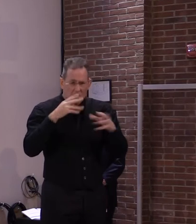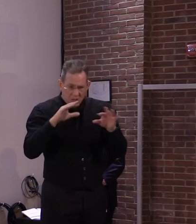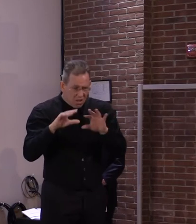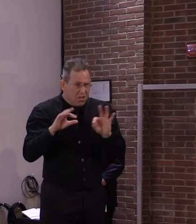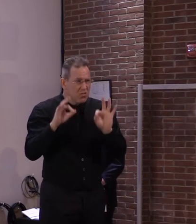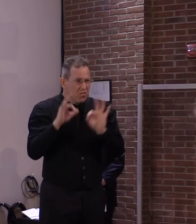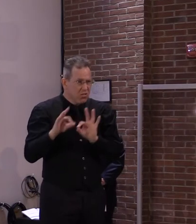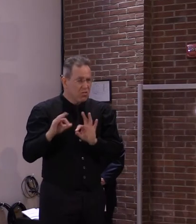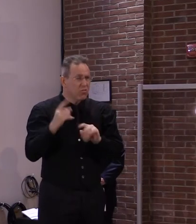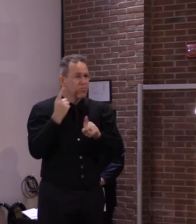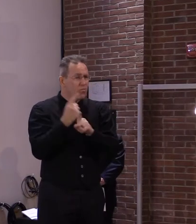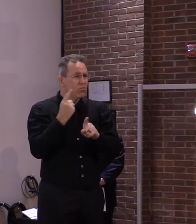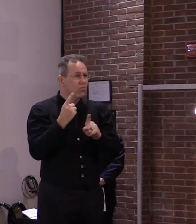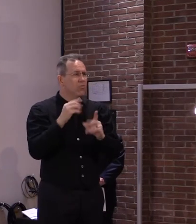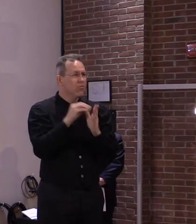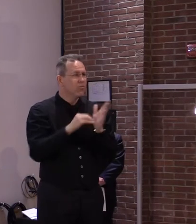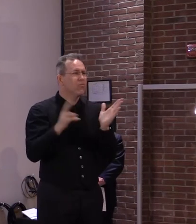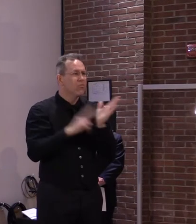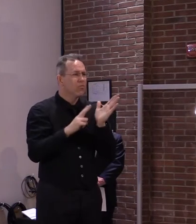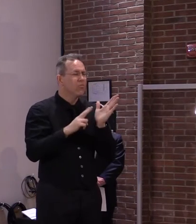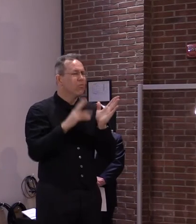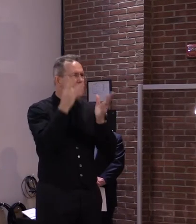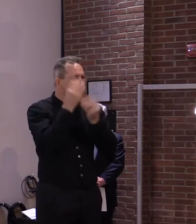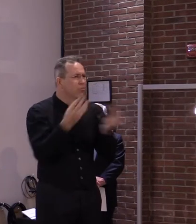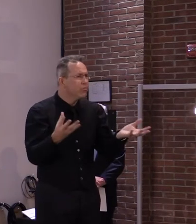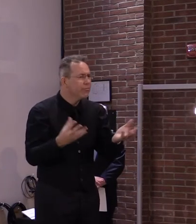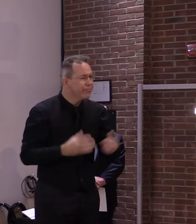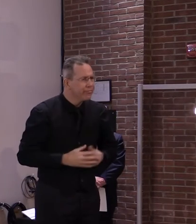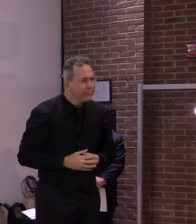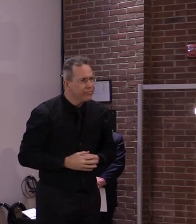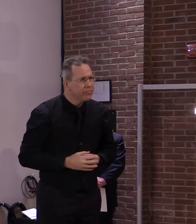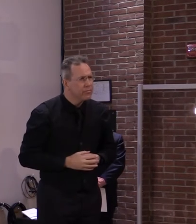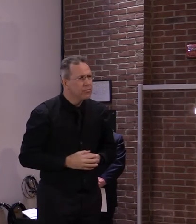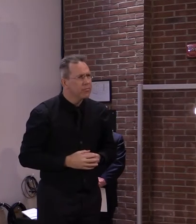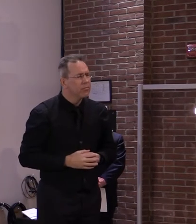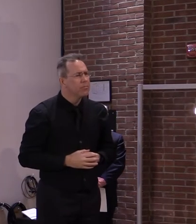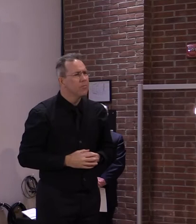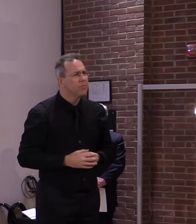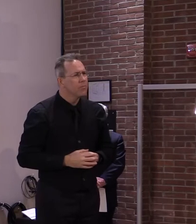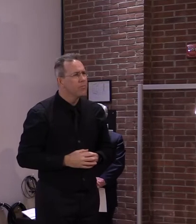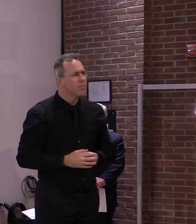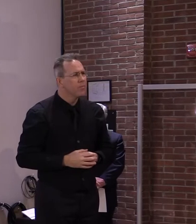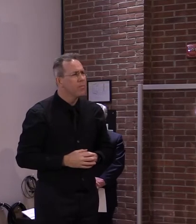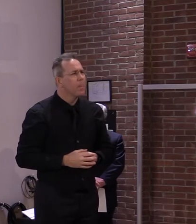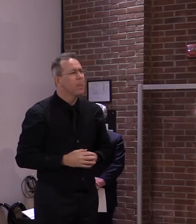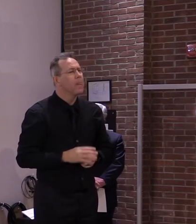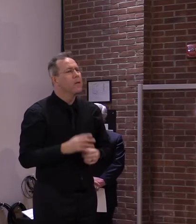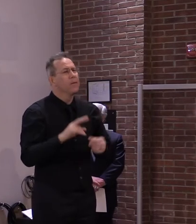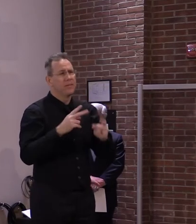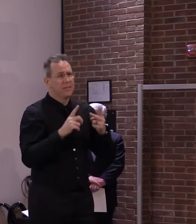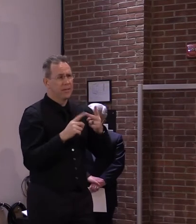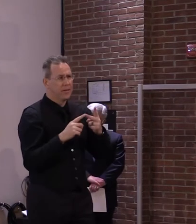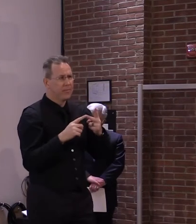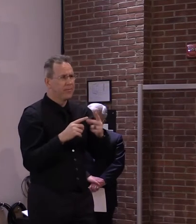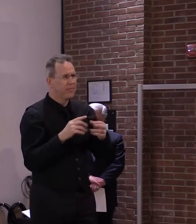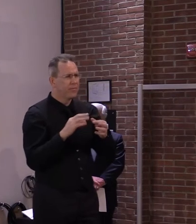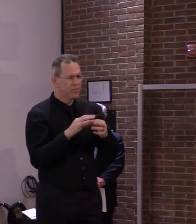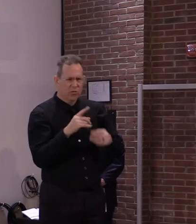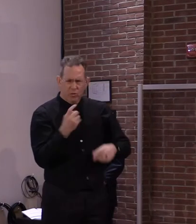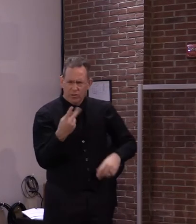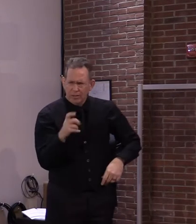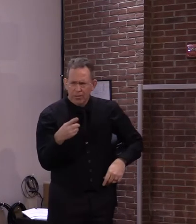settled so we will have announcements to make with regard to that and then the second part of your question